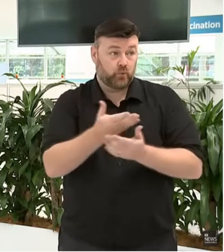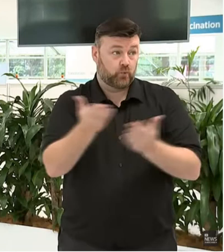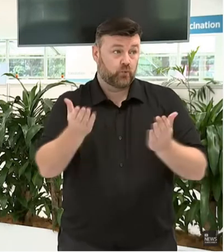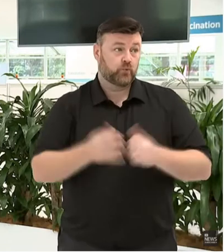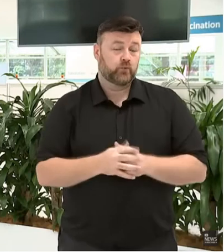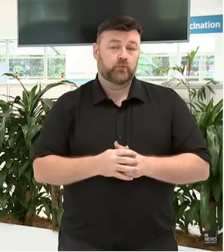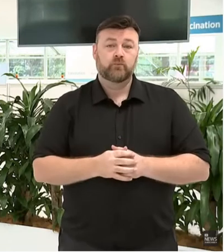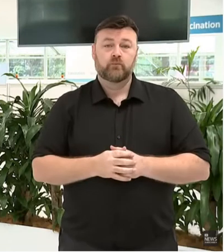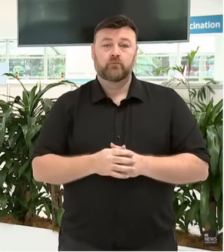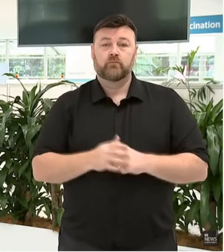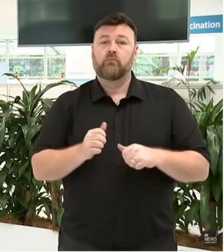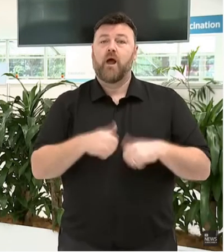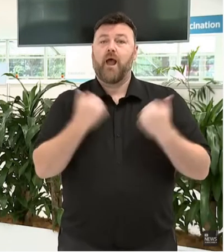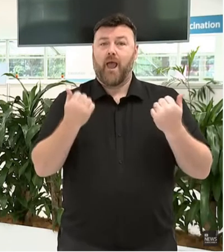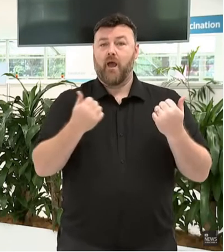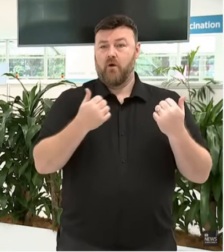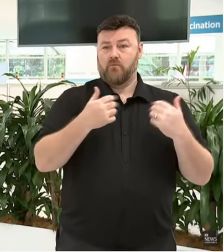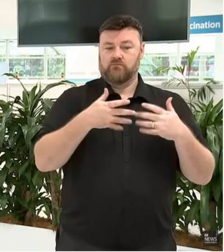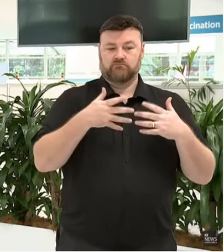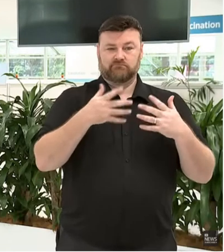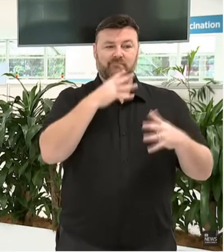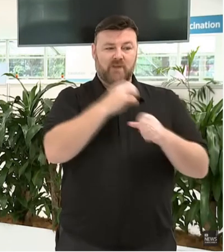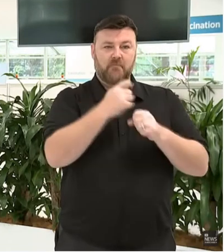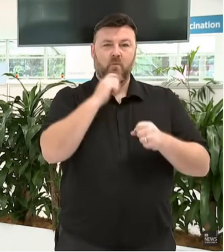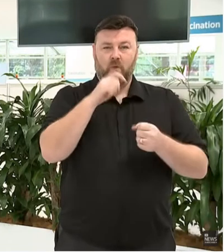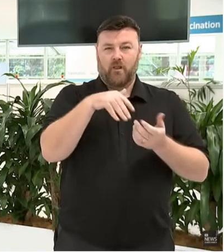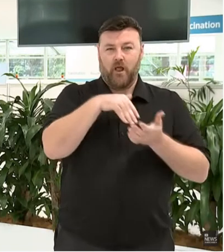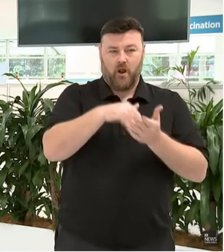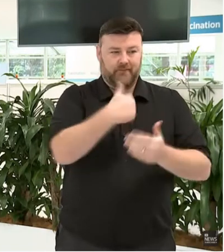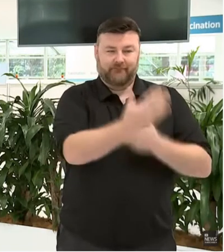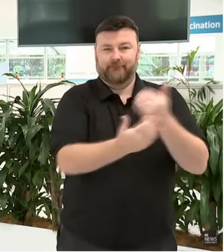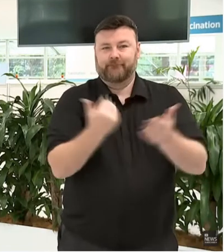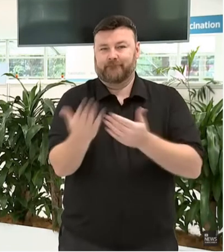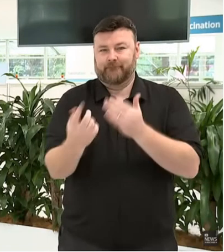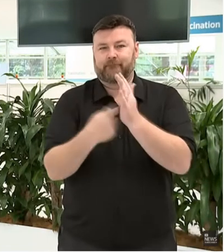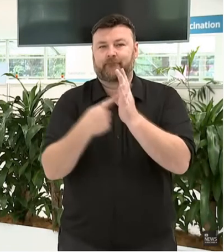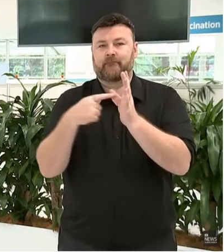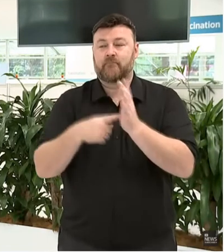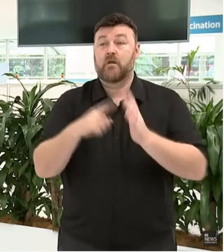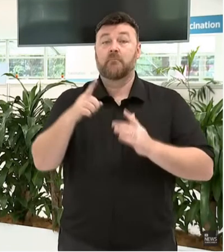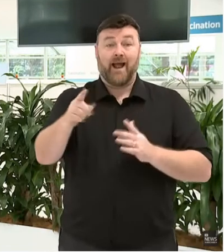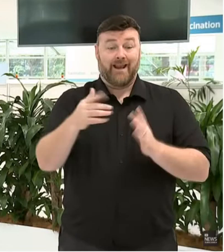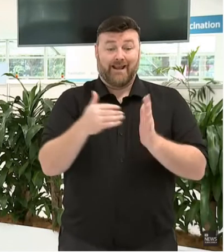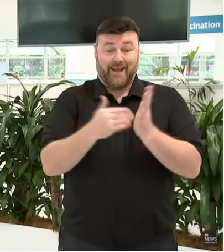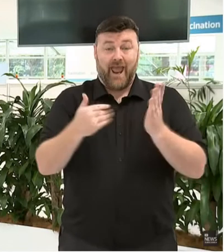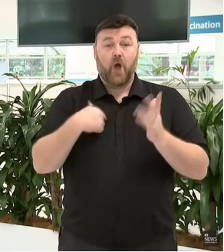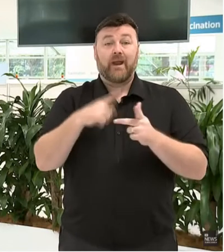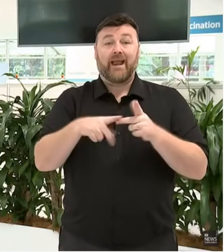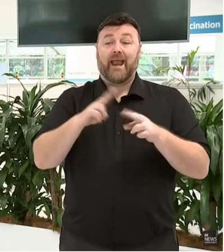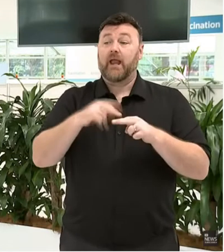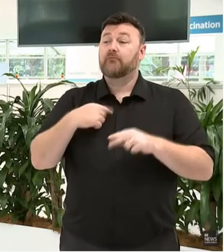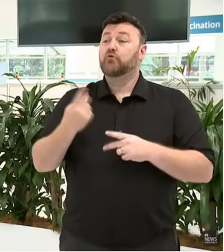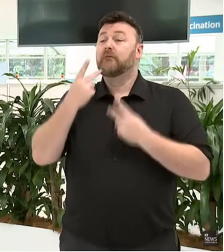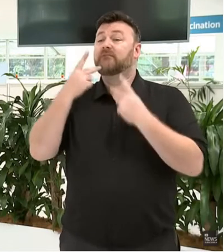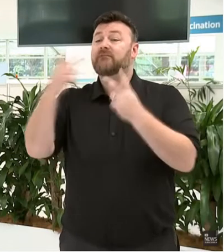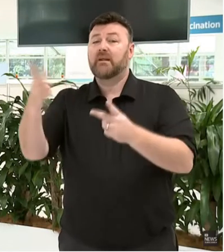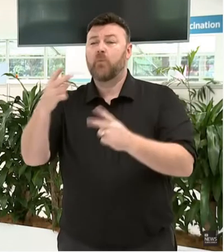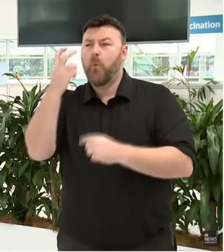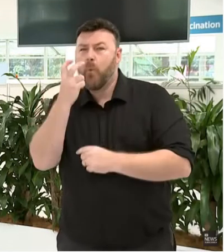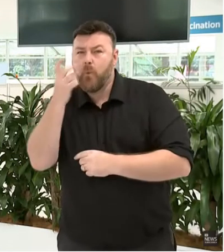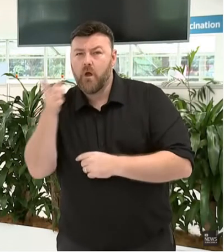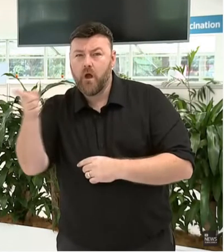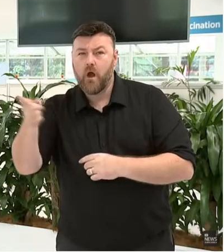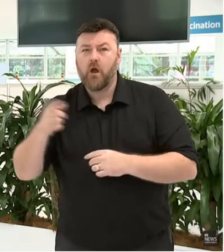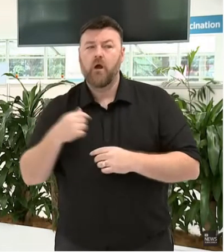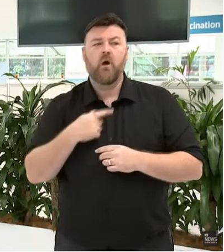support that through this program. But if you're going into the idea here is if you're going into a high-risk setting, if you're visiting an elderly person, if you're going into one of